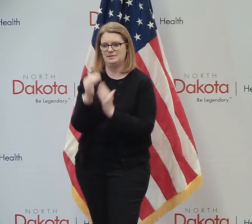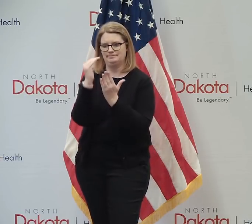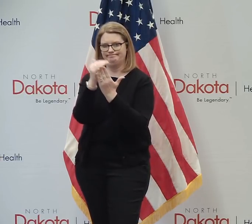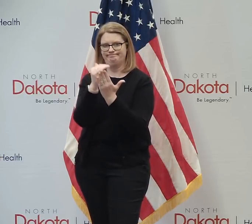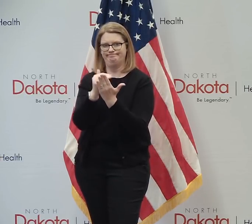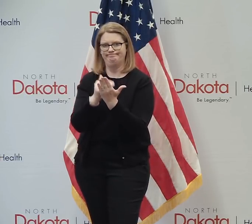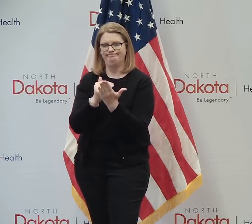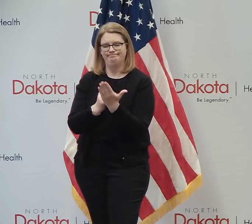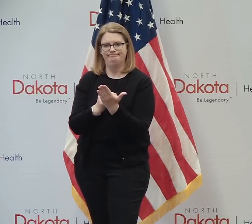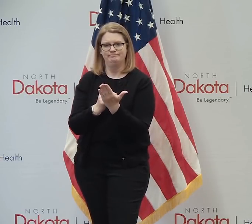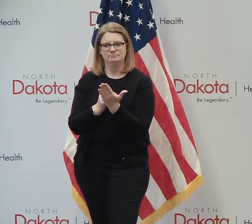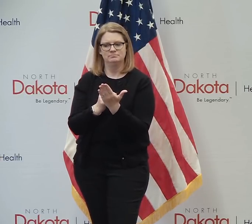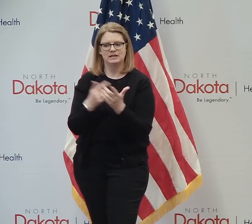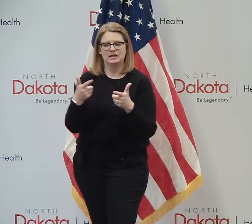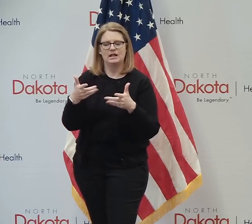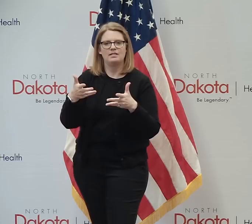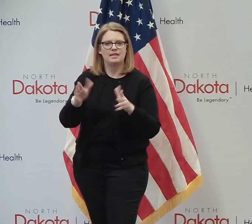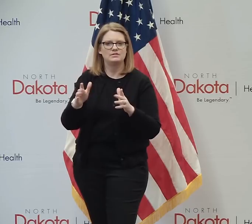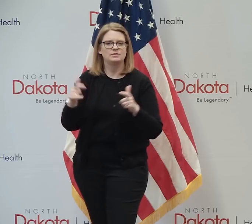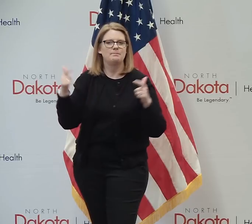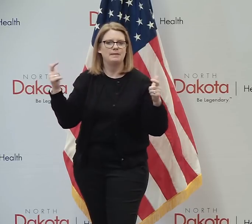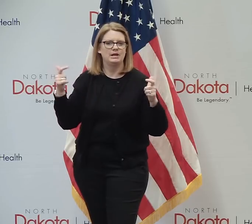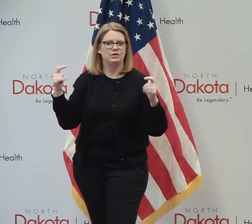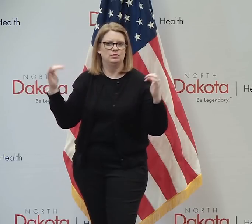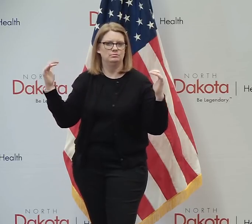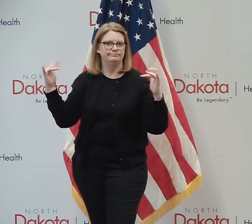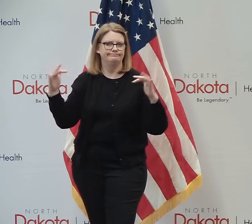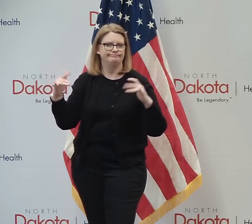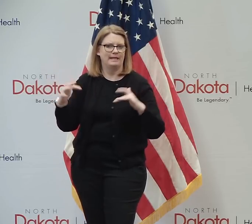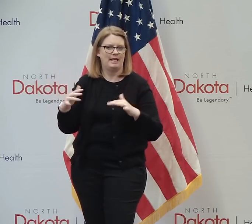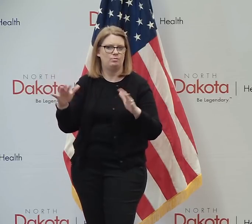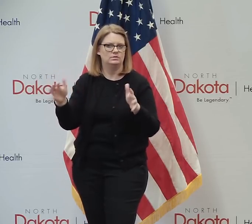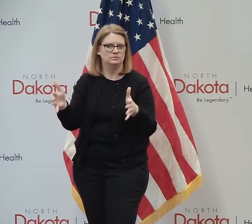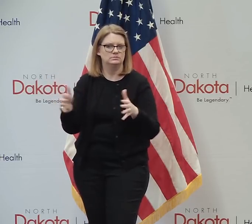allows for larger group gatherings than what we had before.